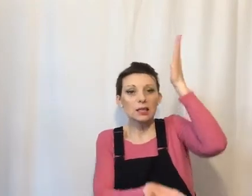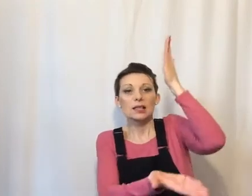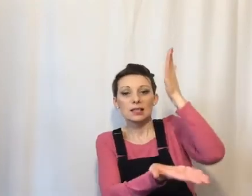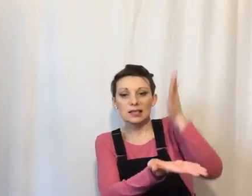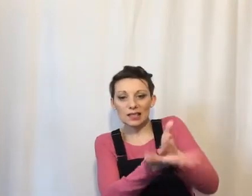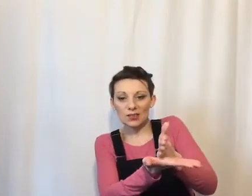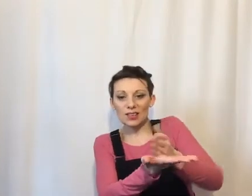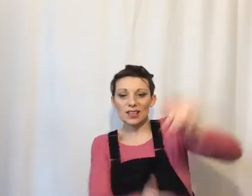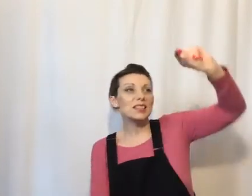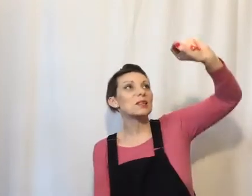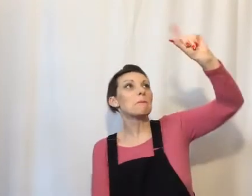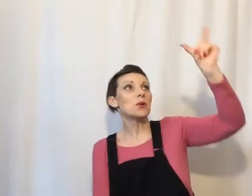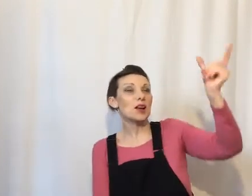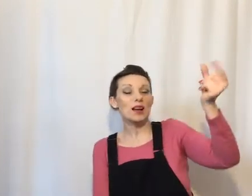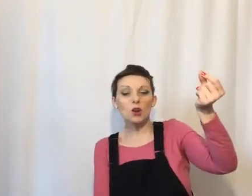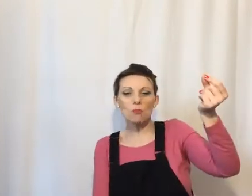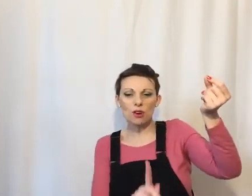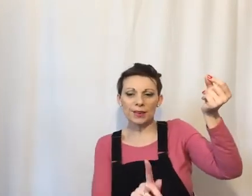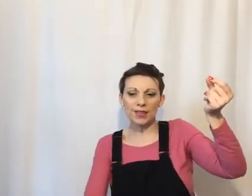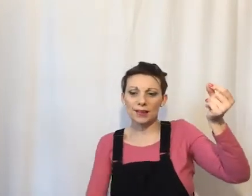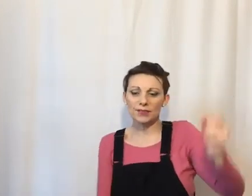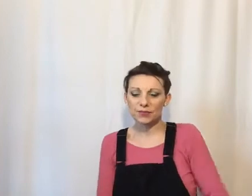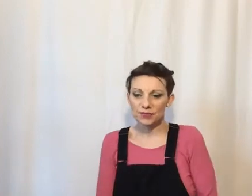The serious moonlight. Got a break there.